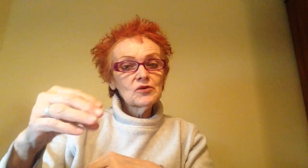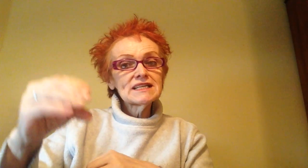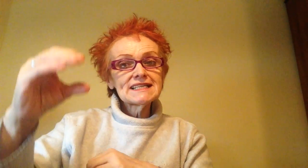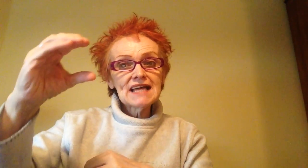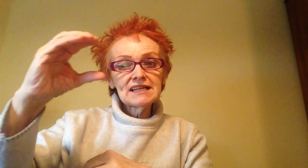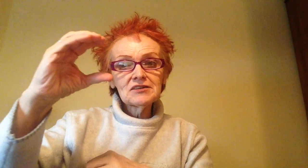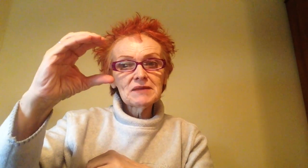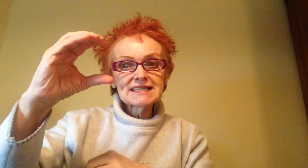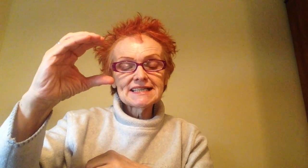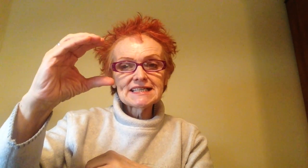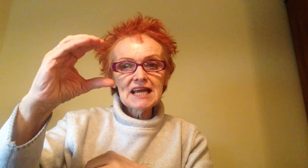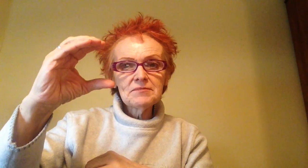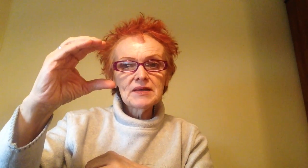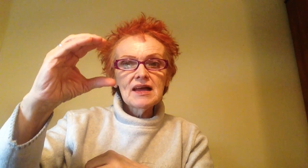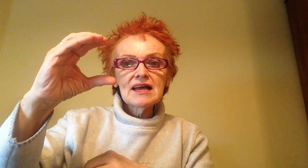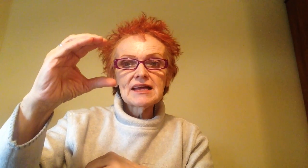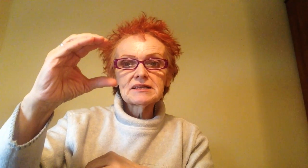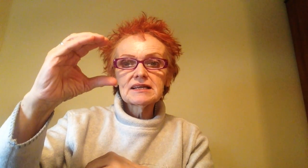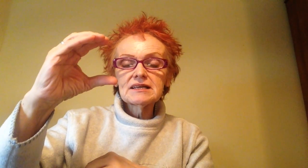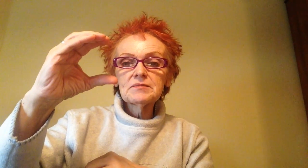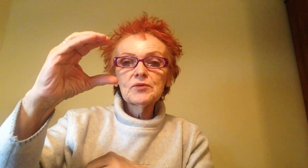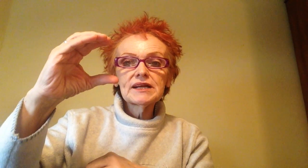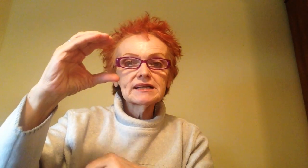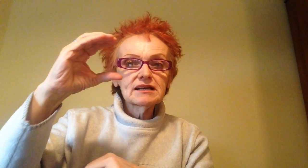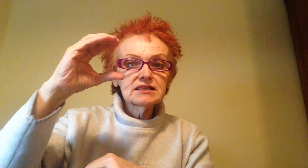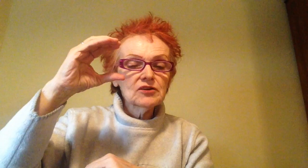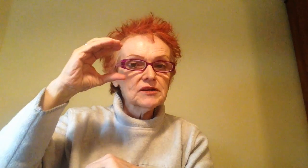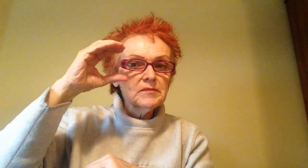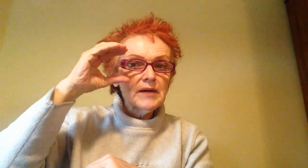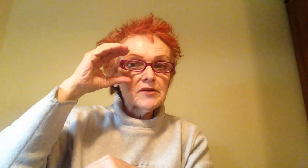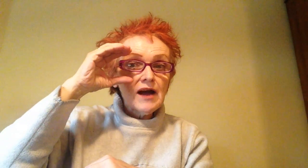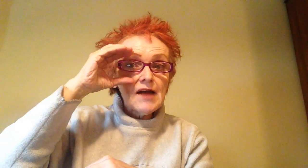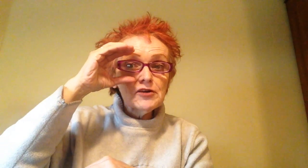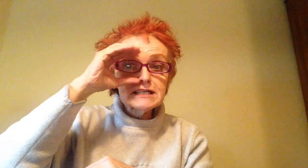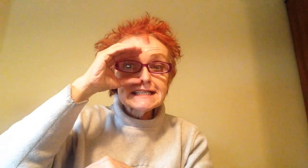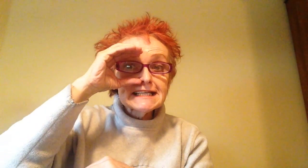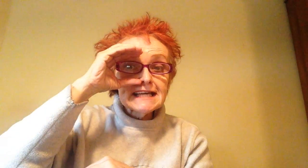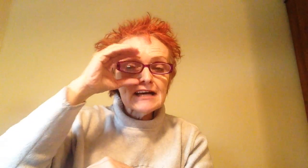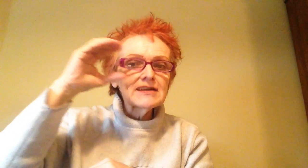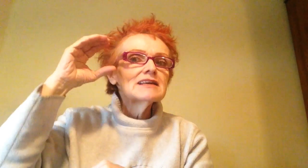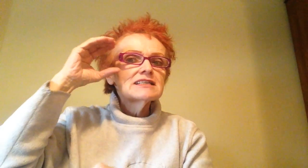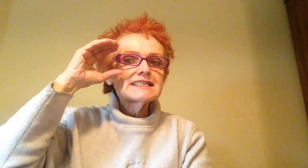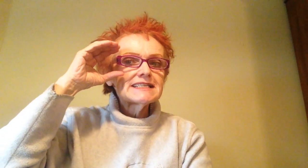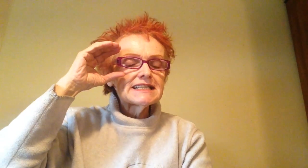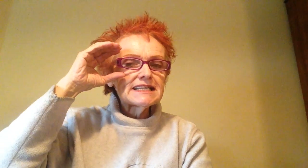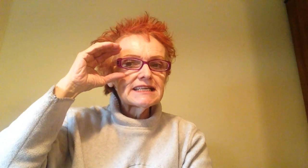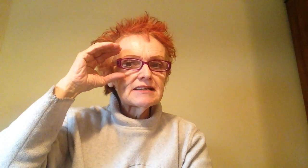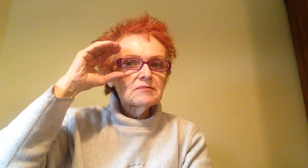is sun. You're going to make a C shape and put it starting by your eye where you can see out of it. See, but